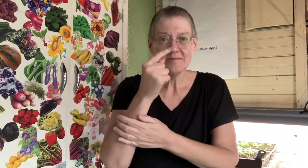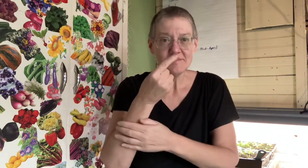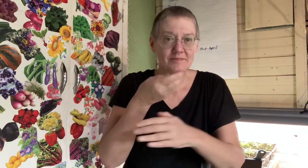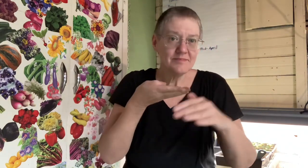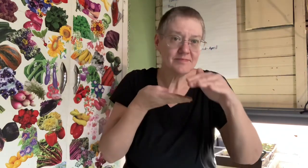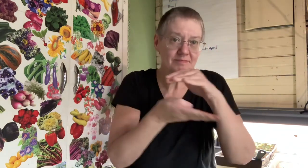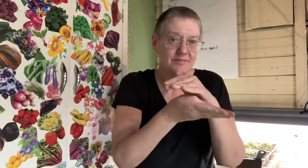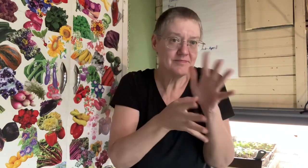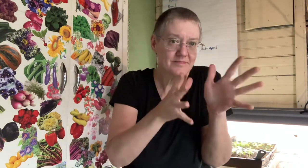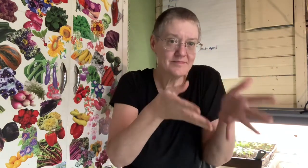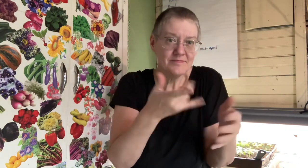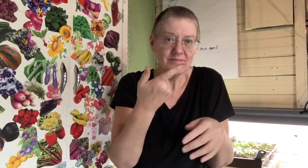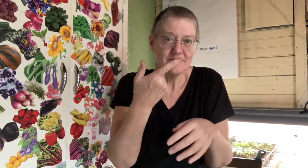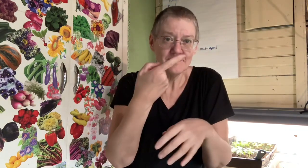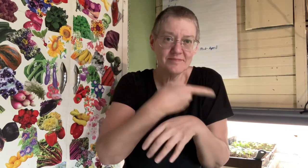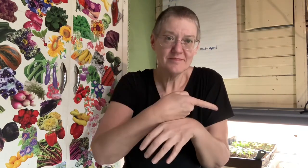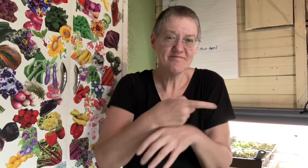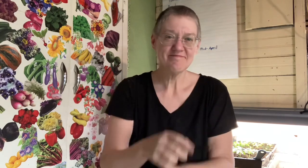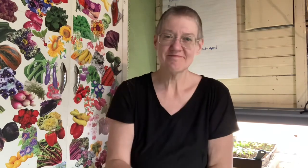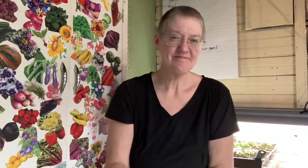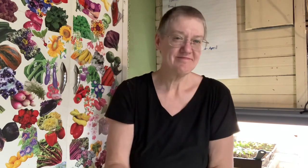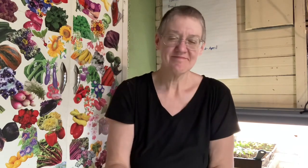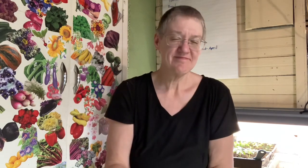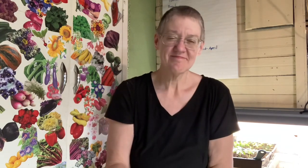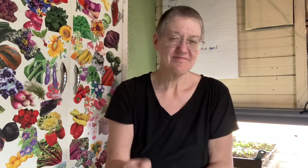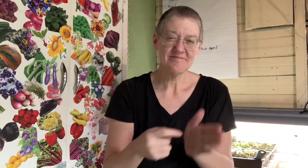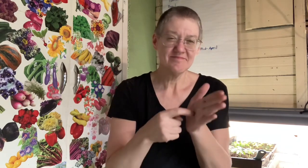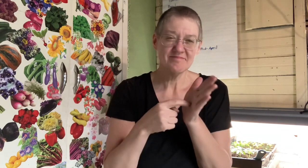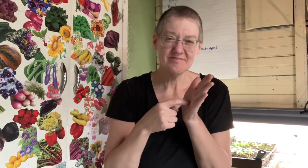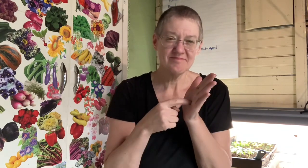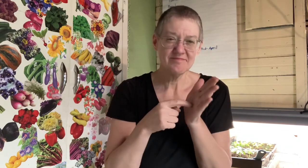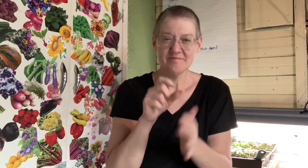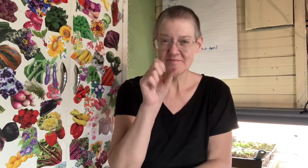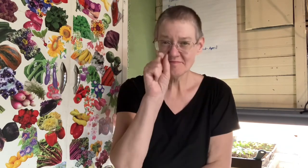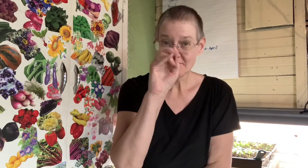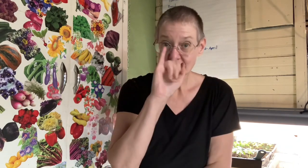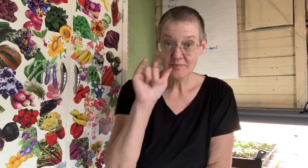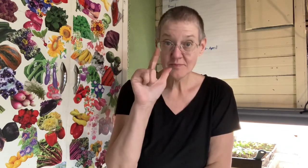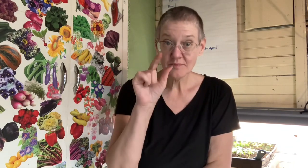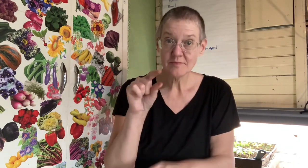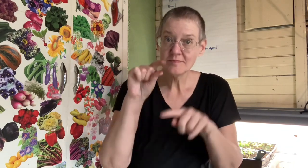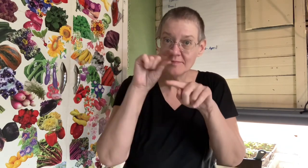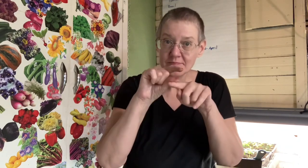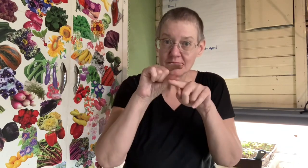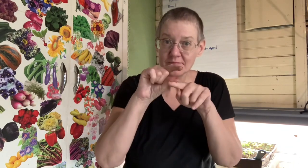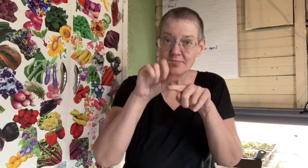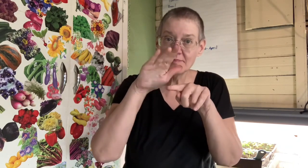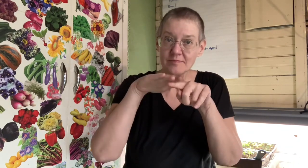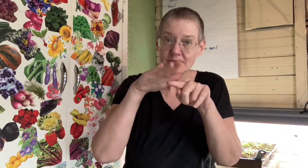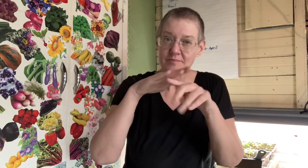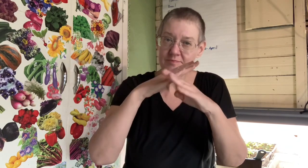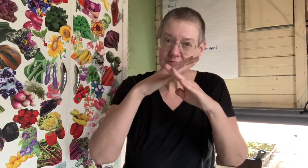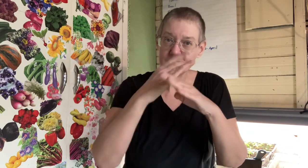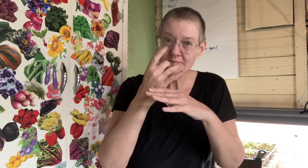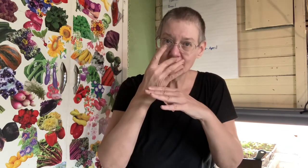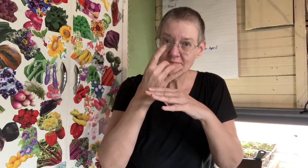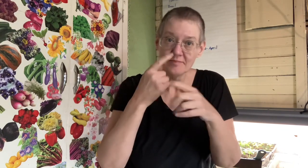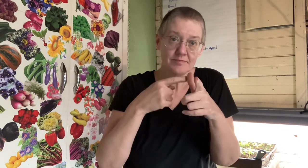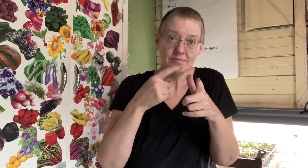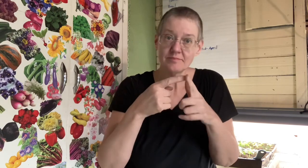really complicated instructions like leave it in a dark bag for 21 days, but didn't require that. Just top it with